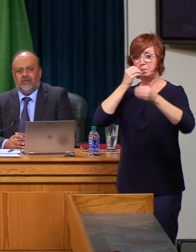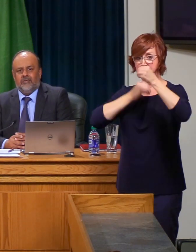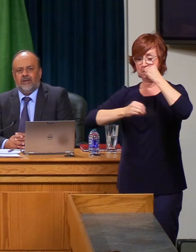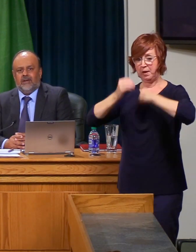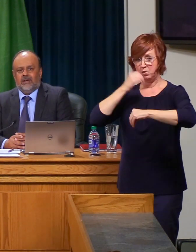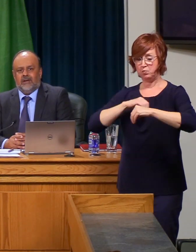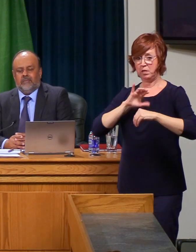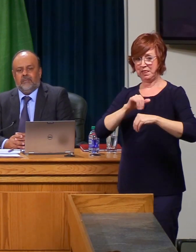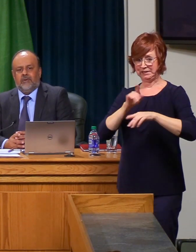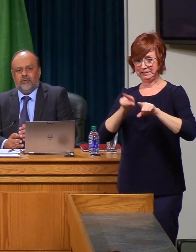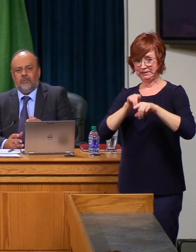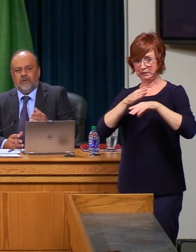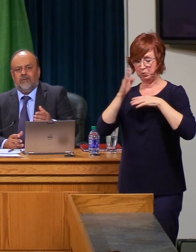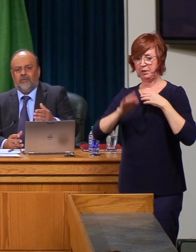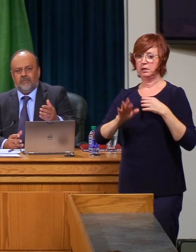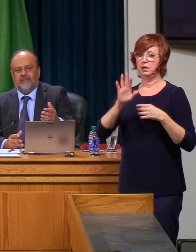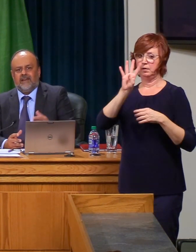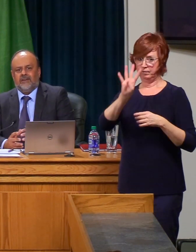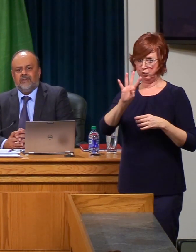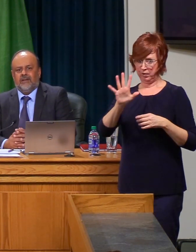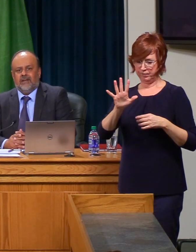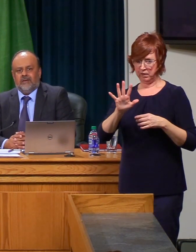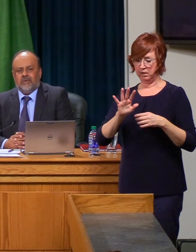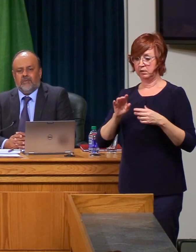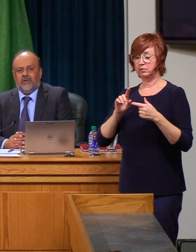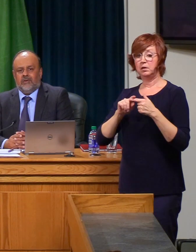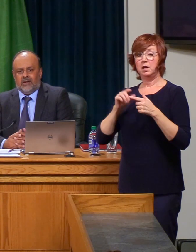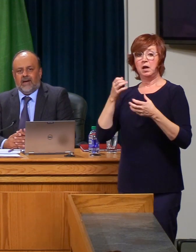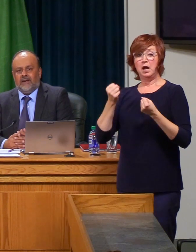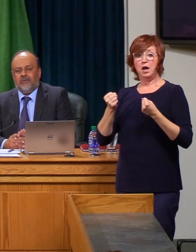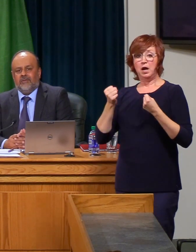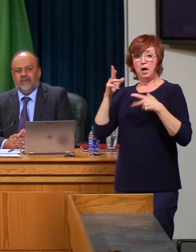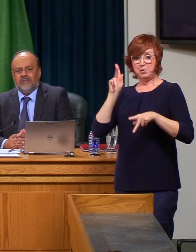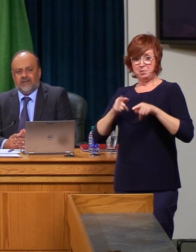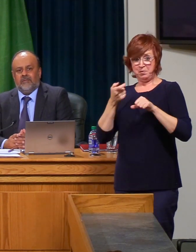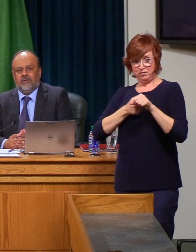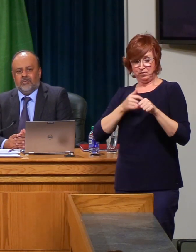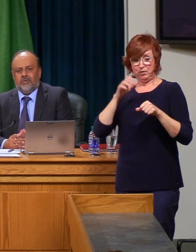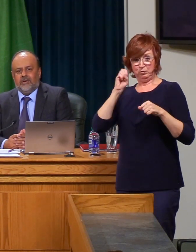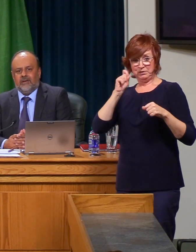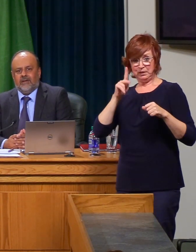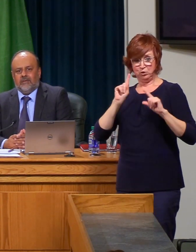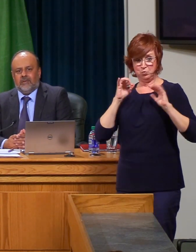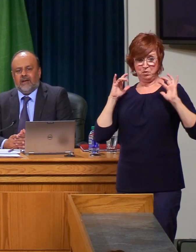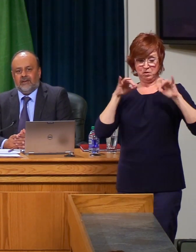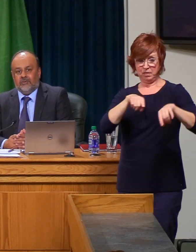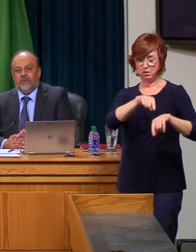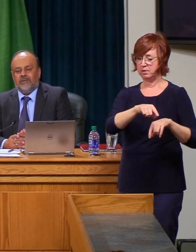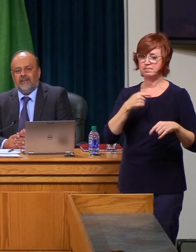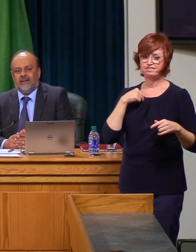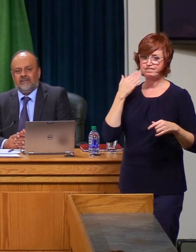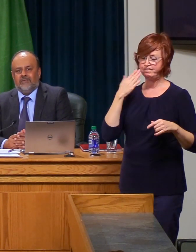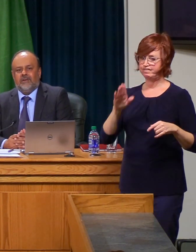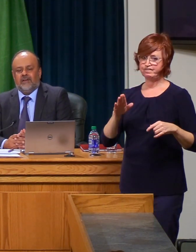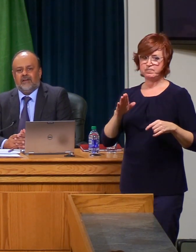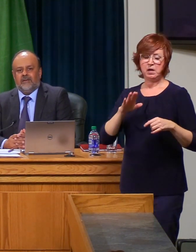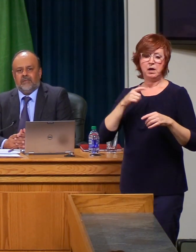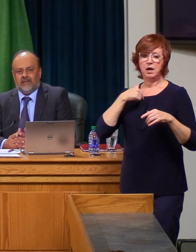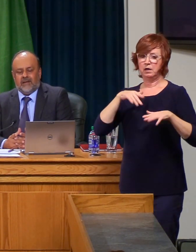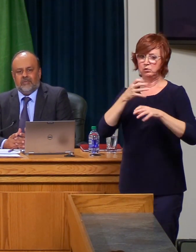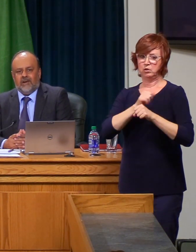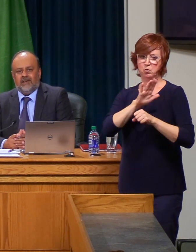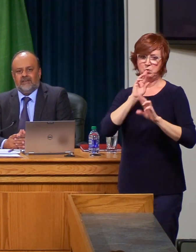notified of people who were from Saskatchewan, but I have not received a summary report. But I do know that there are